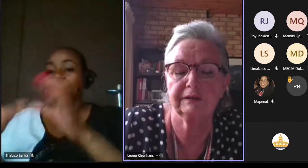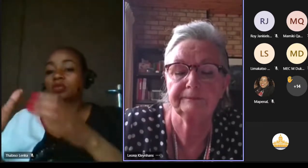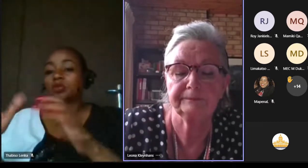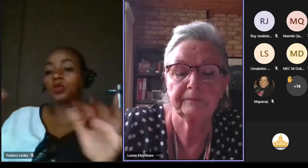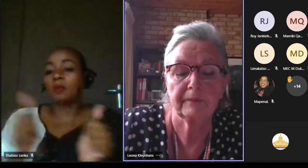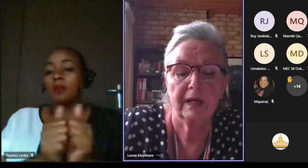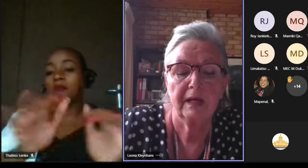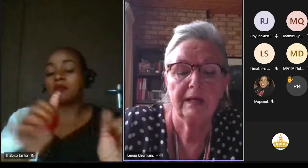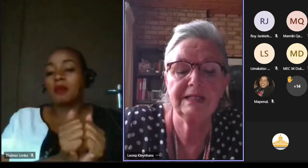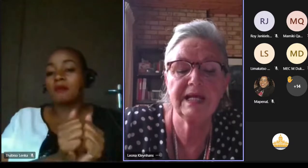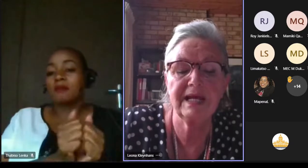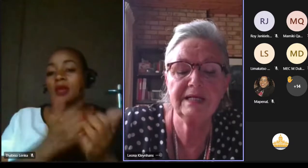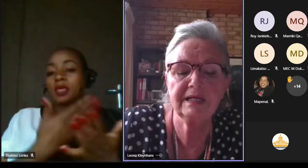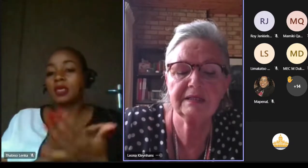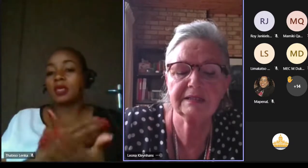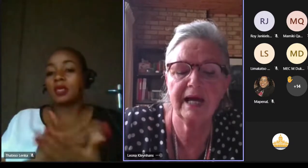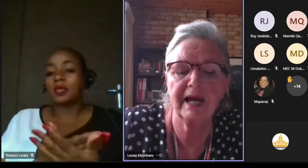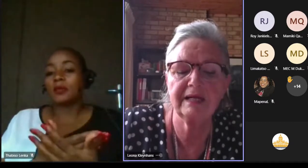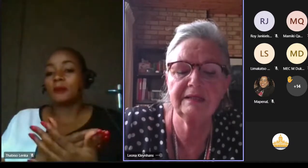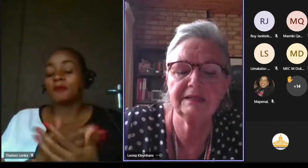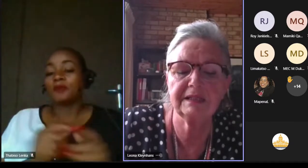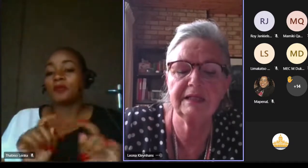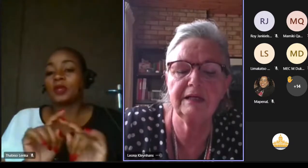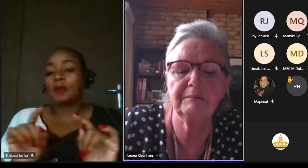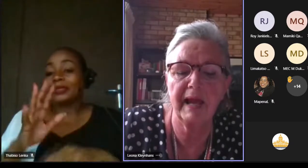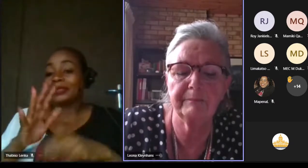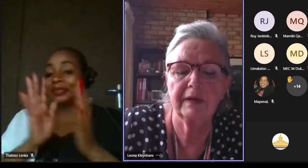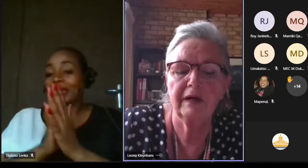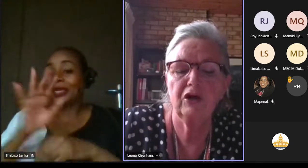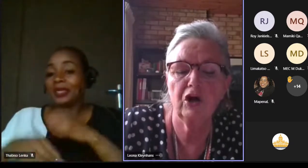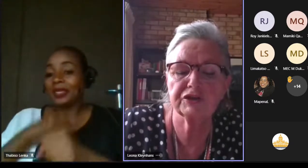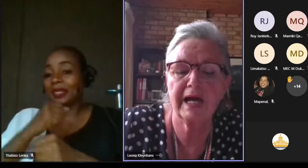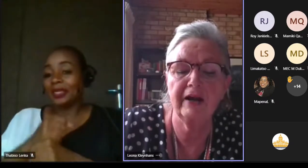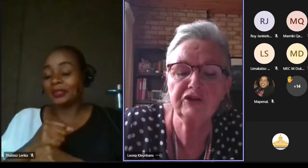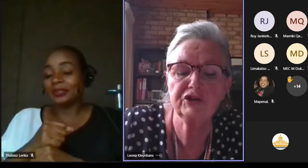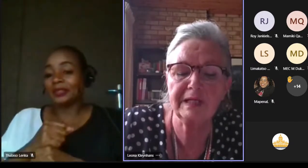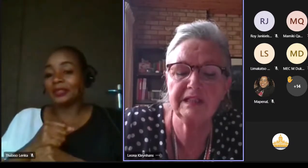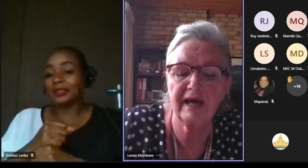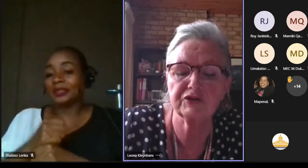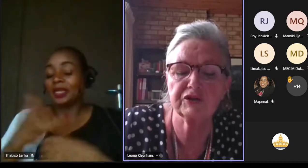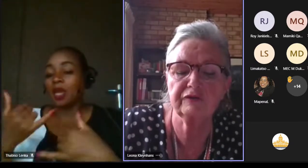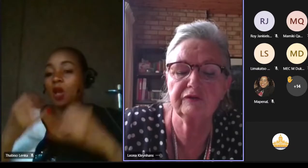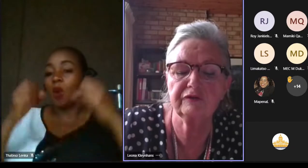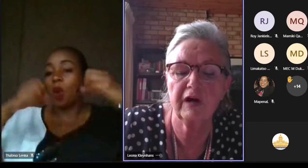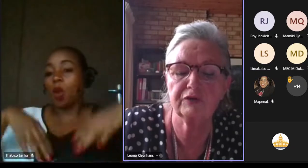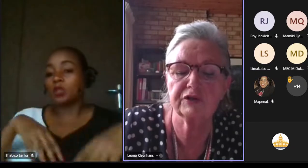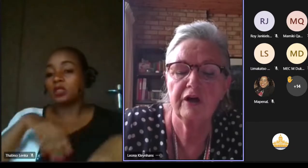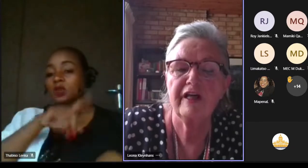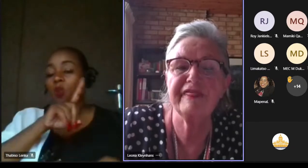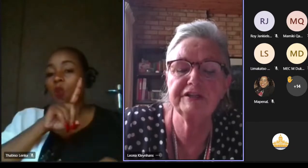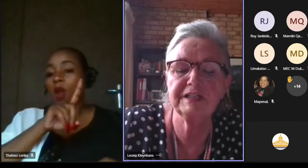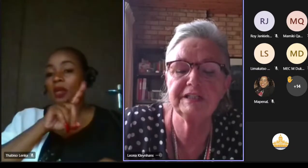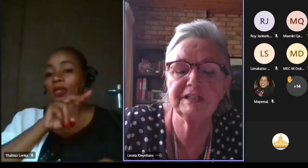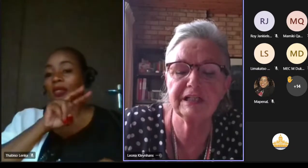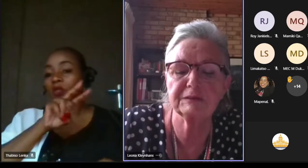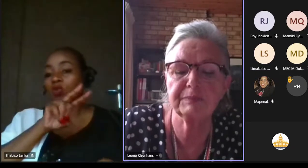to govern. In 10 years, the ANC in MAP lost 120,000